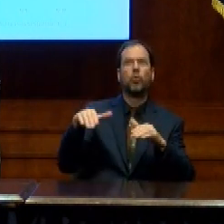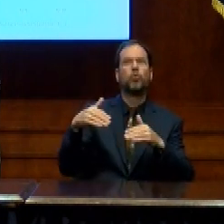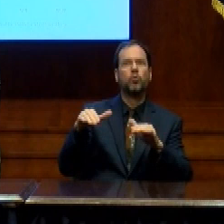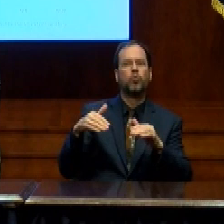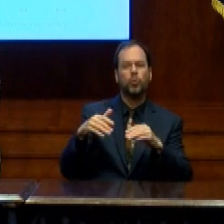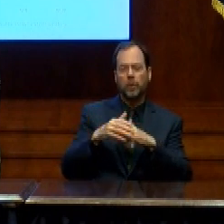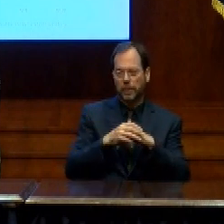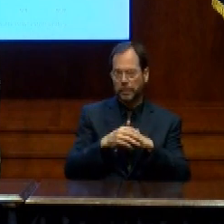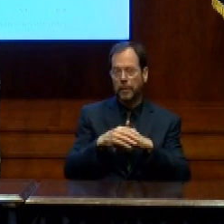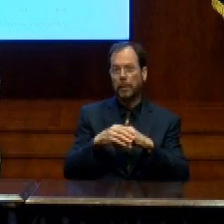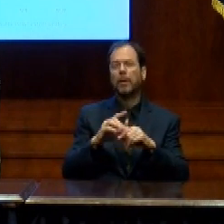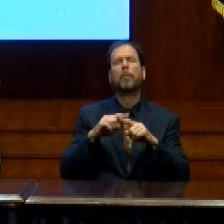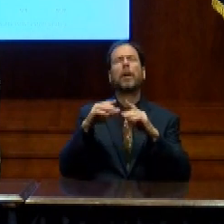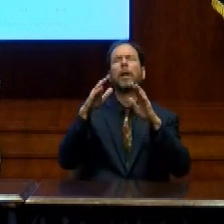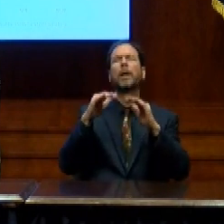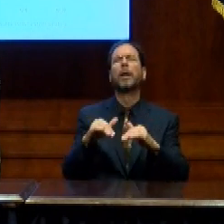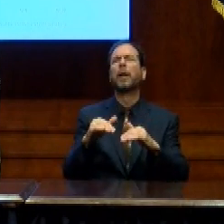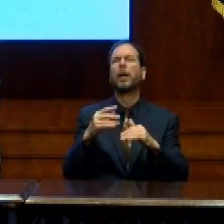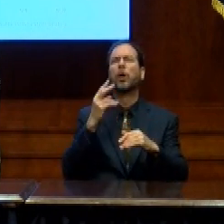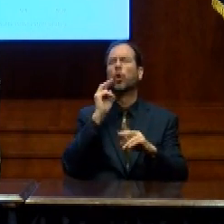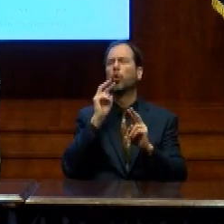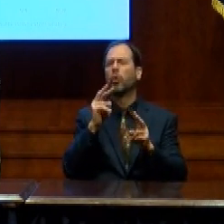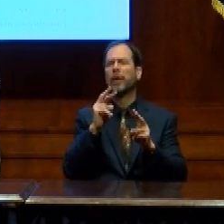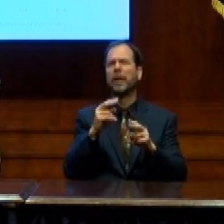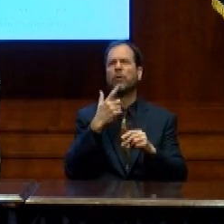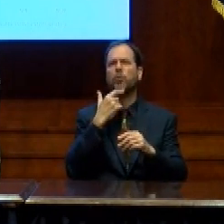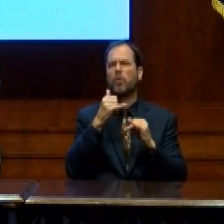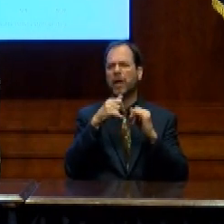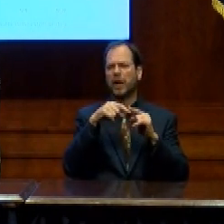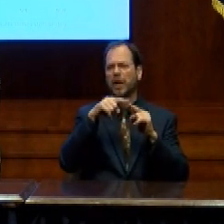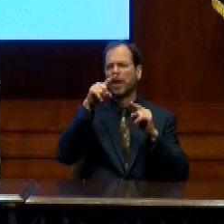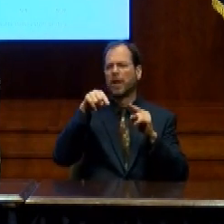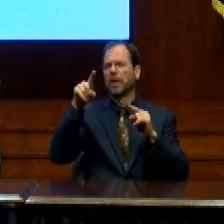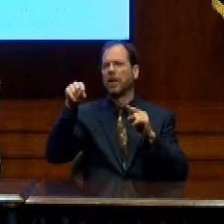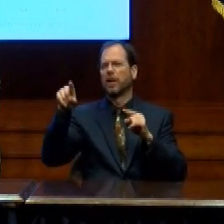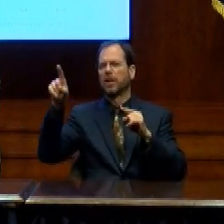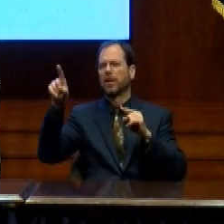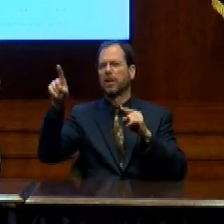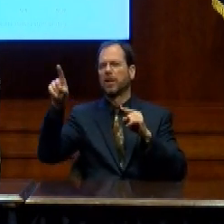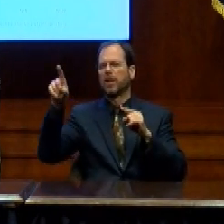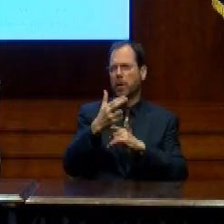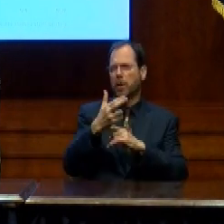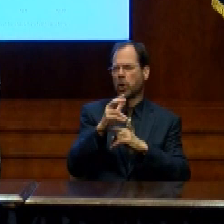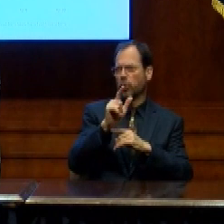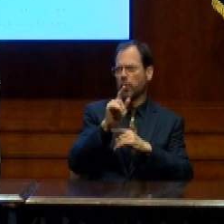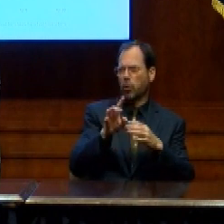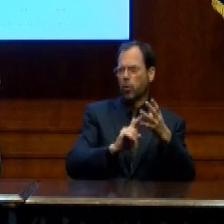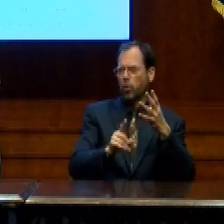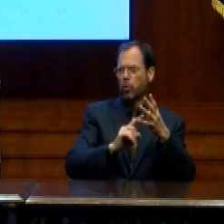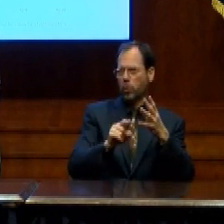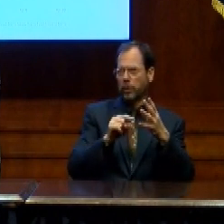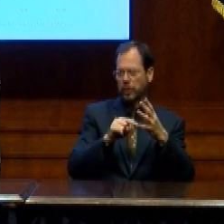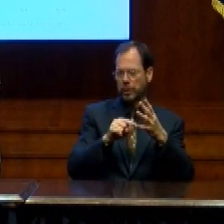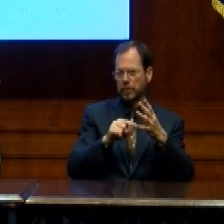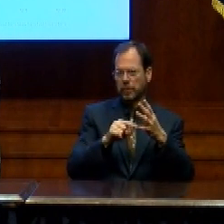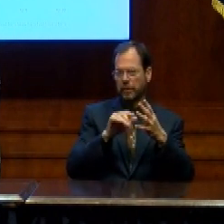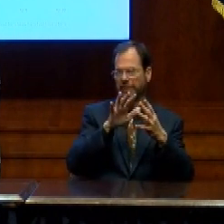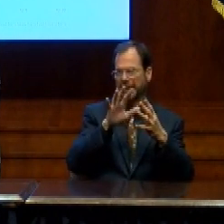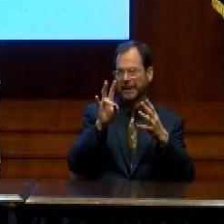steep angle, but look from, it looks like about March the 24th, when